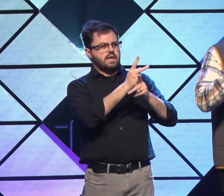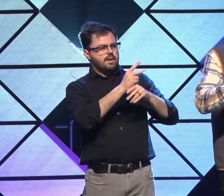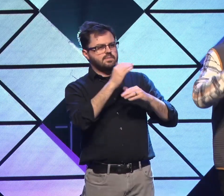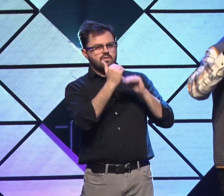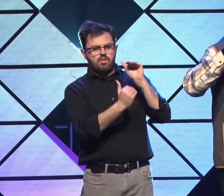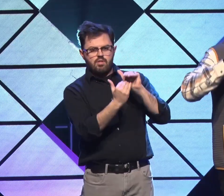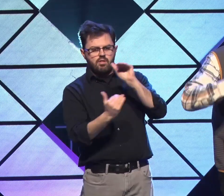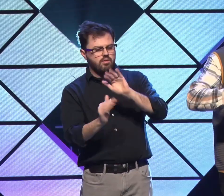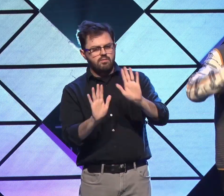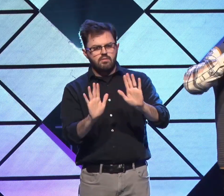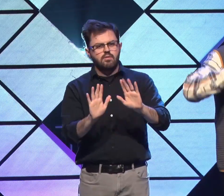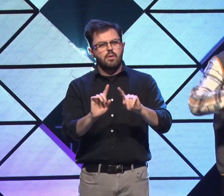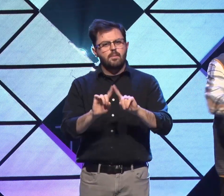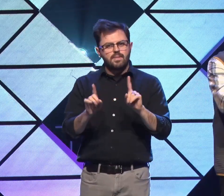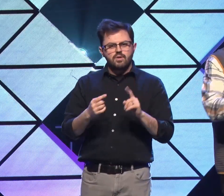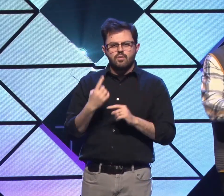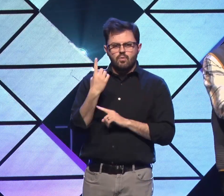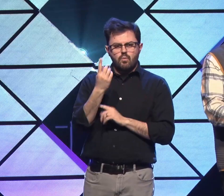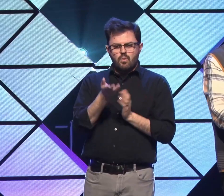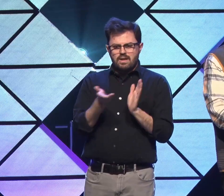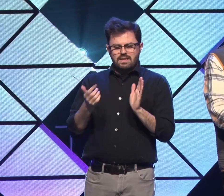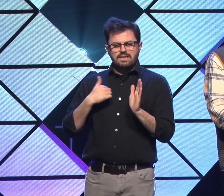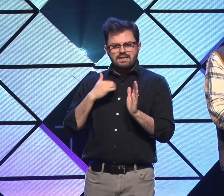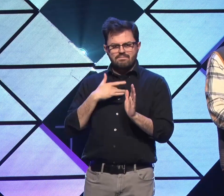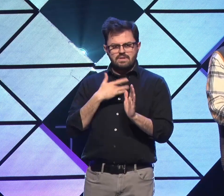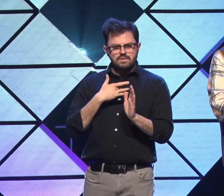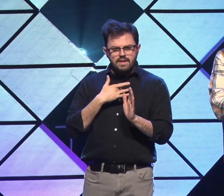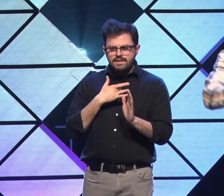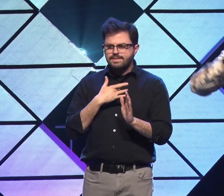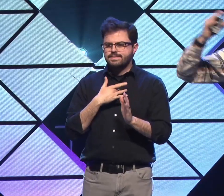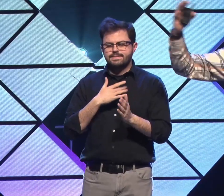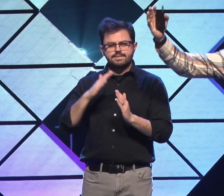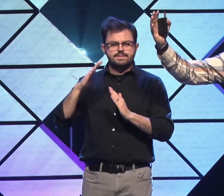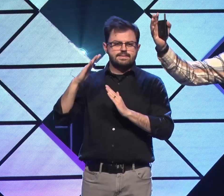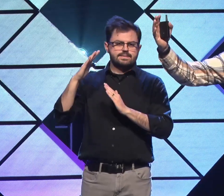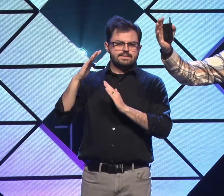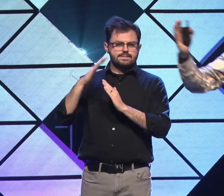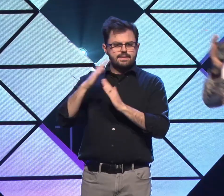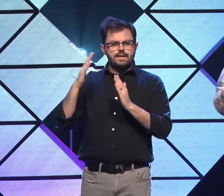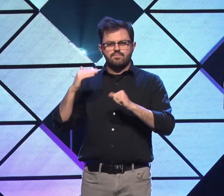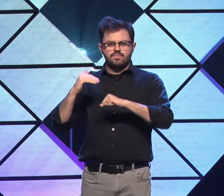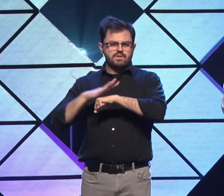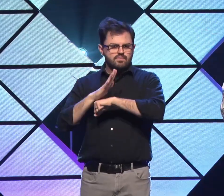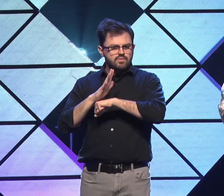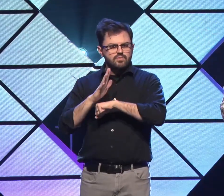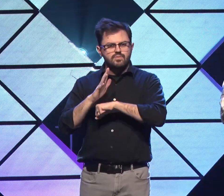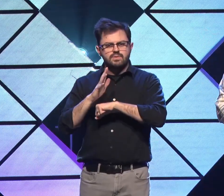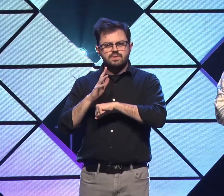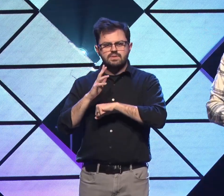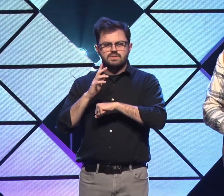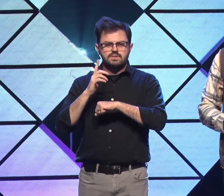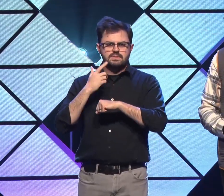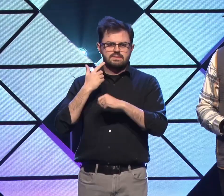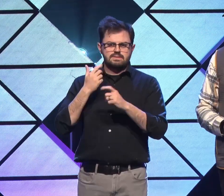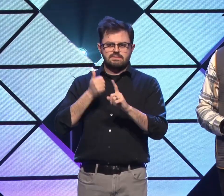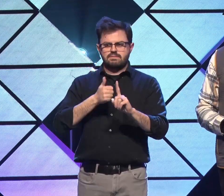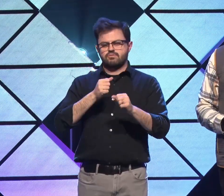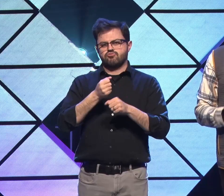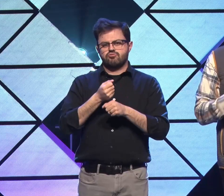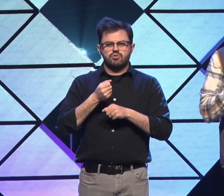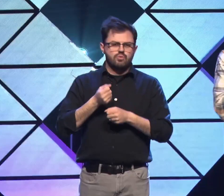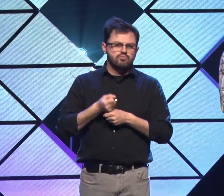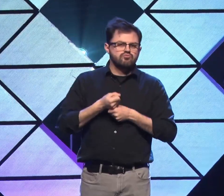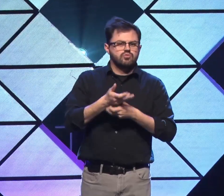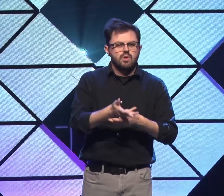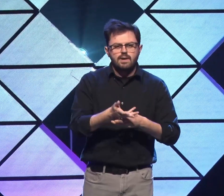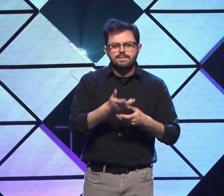is what I think is a massive driving force for whether it's the macro or the micro injustices of our world.